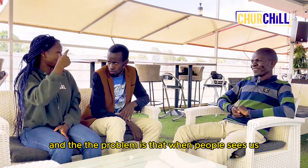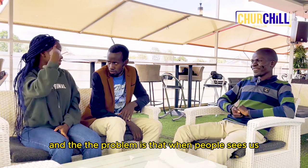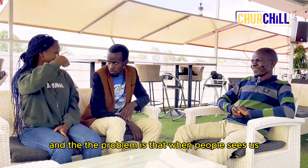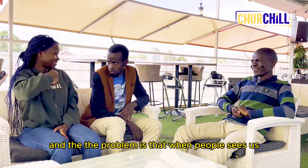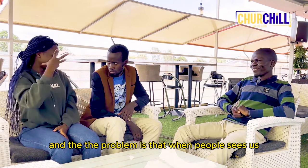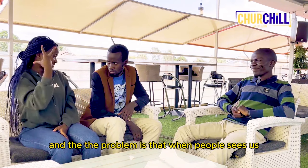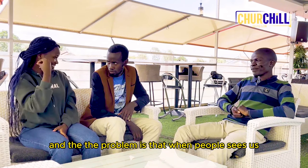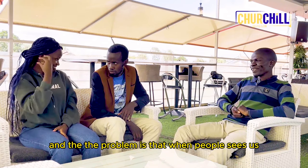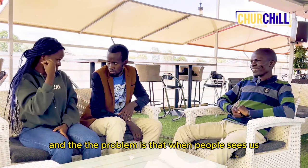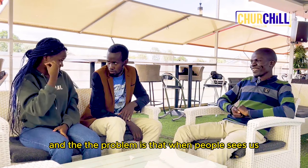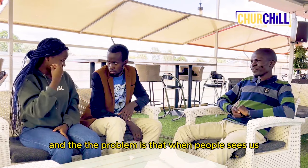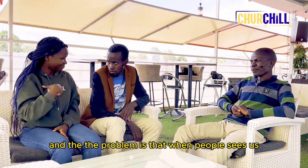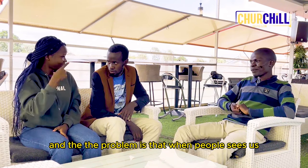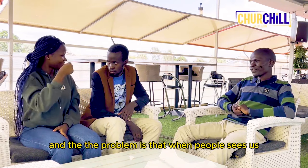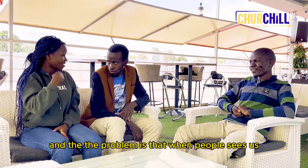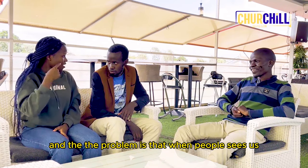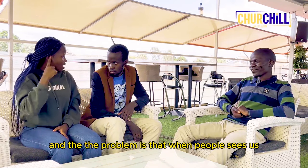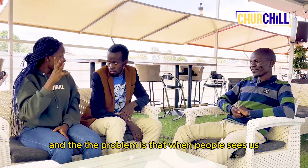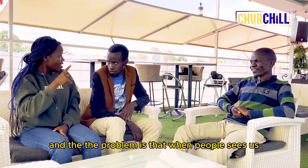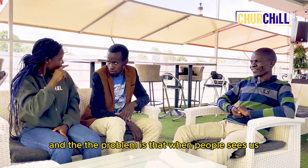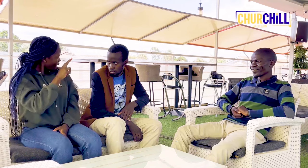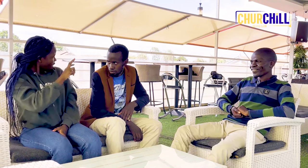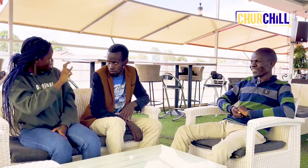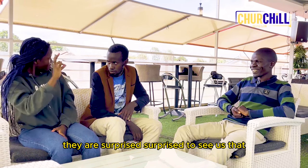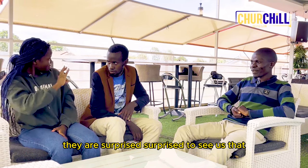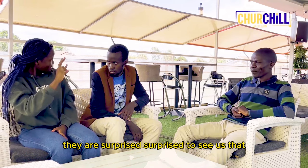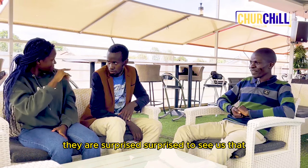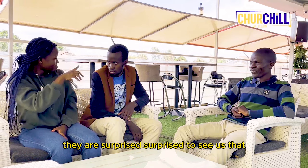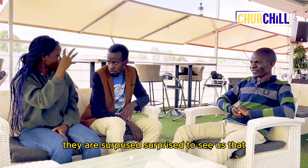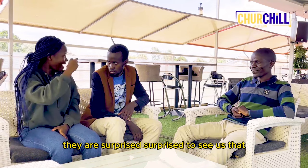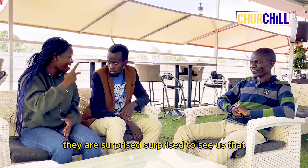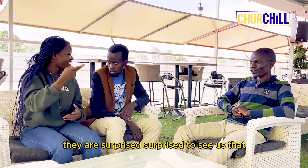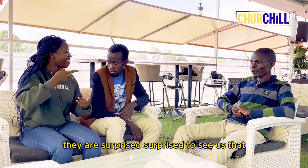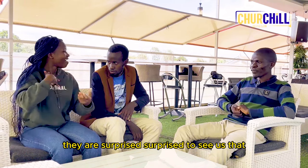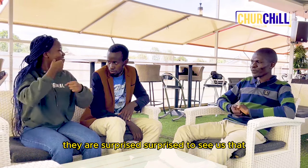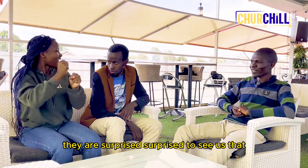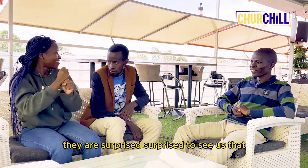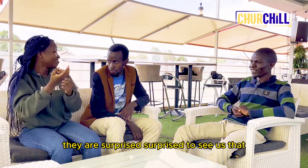The problem is that when people see us, they are surprised, surprised to see us that